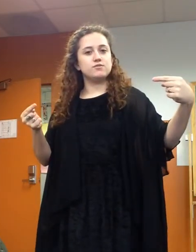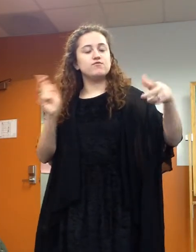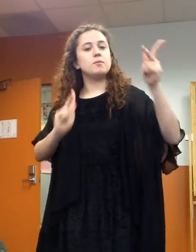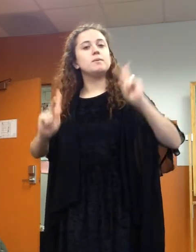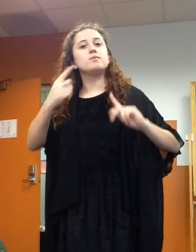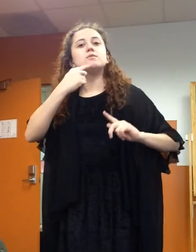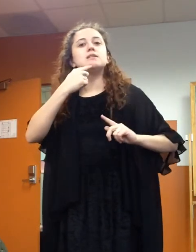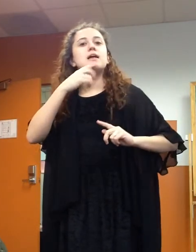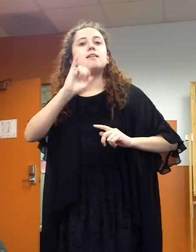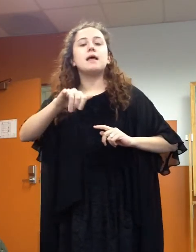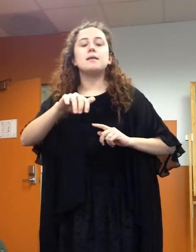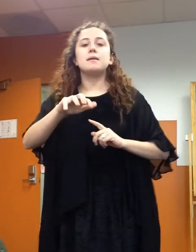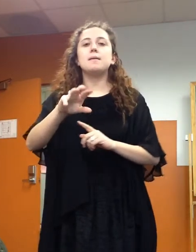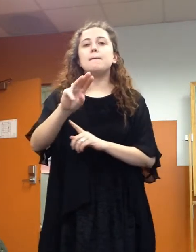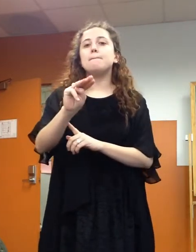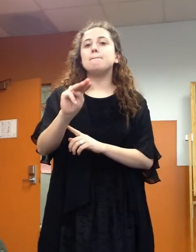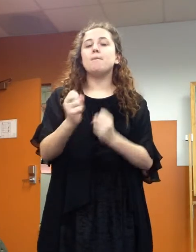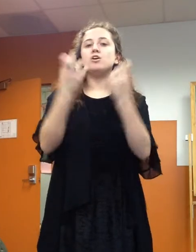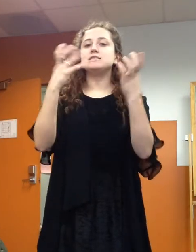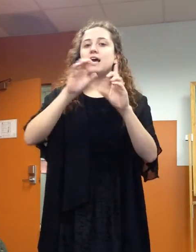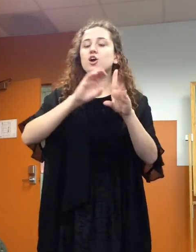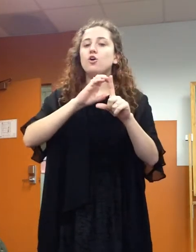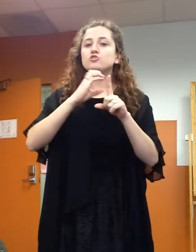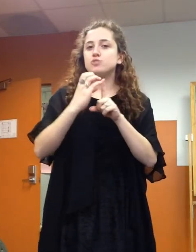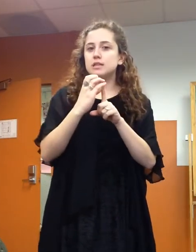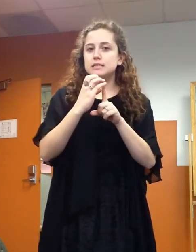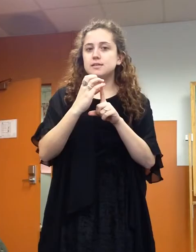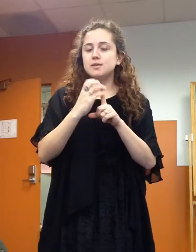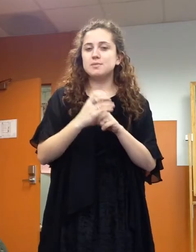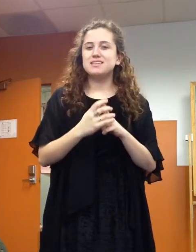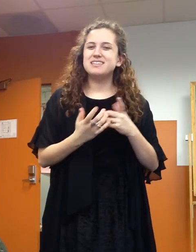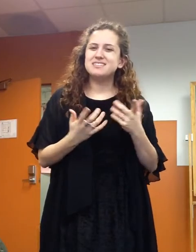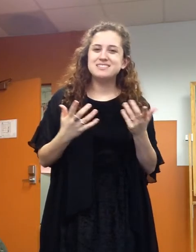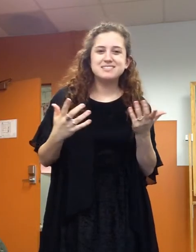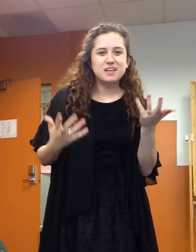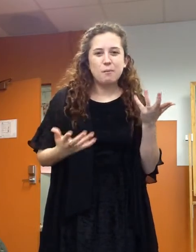is somehow a betrayal of American